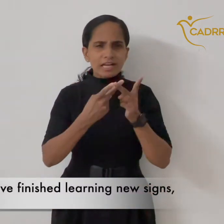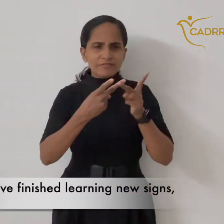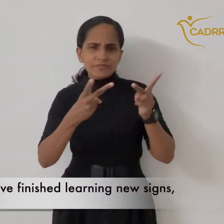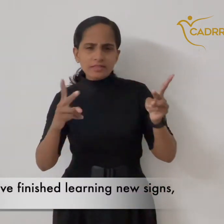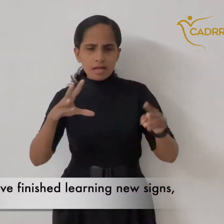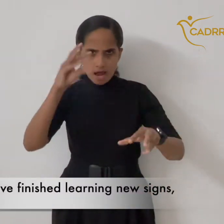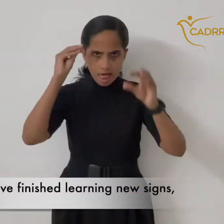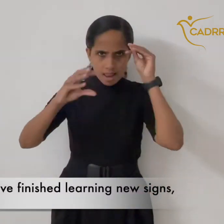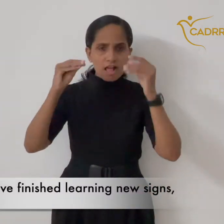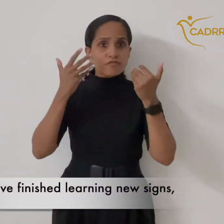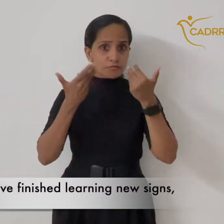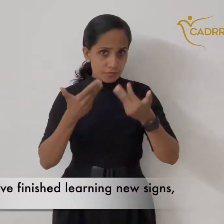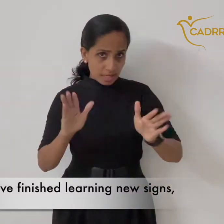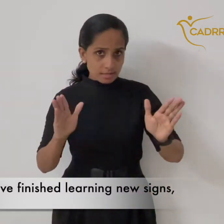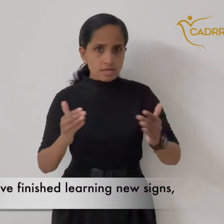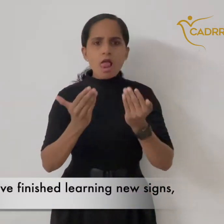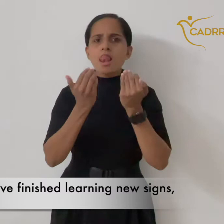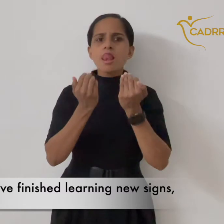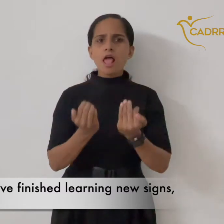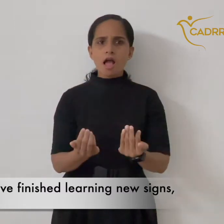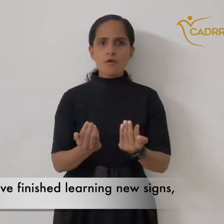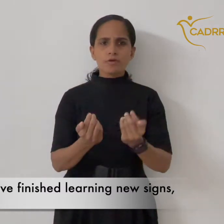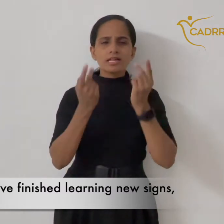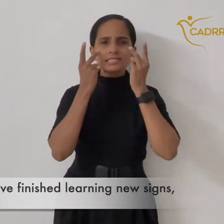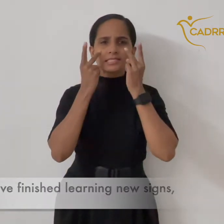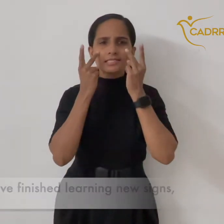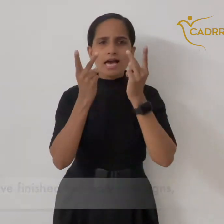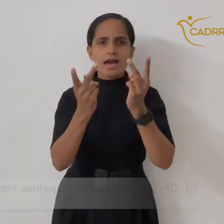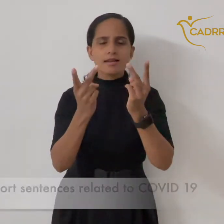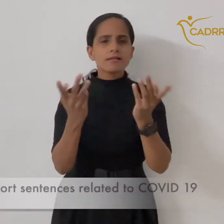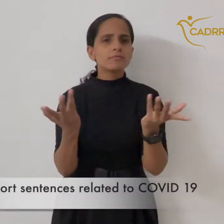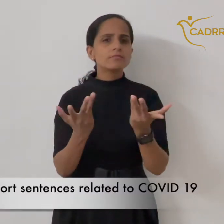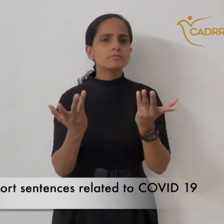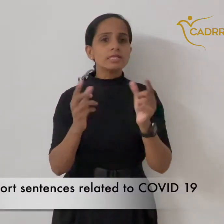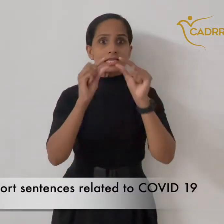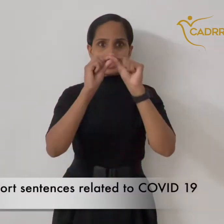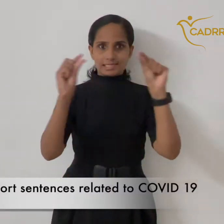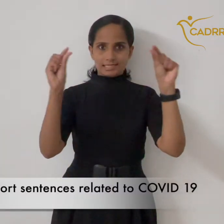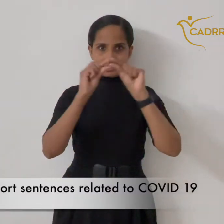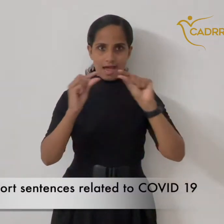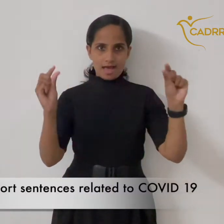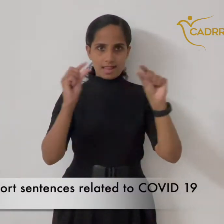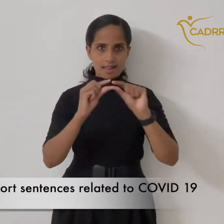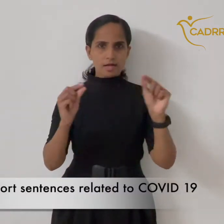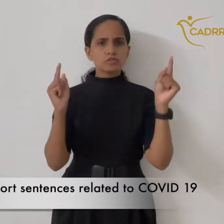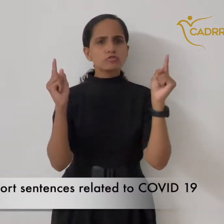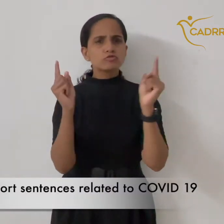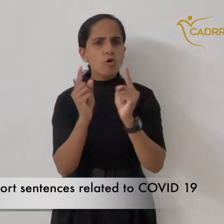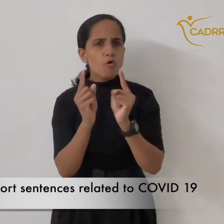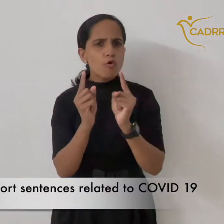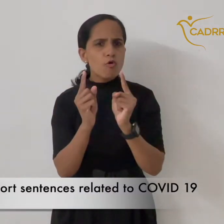now that we have finished learning new signs, let's look at some short